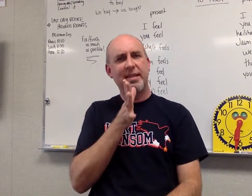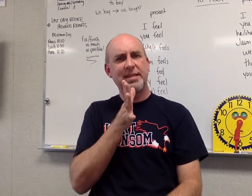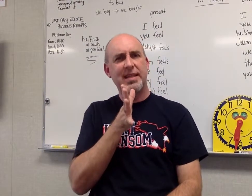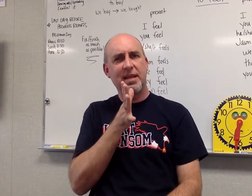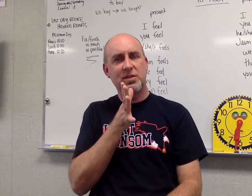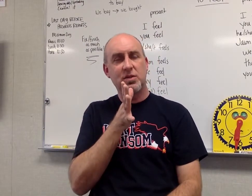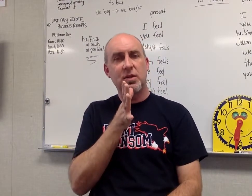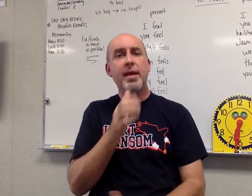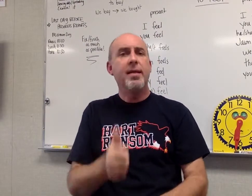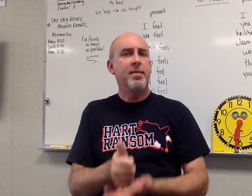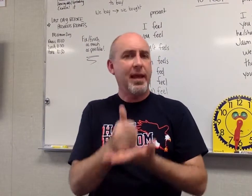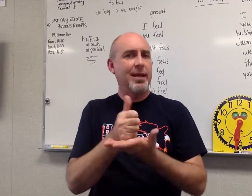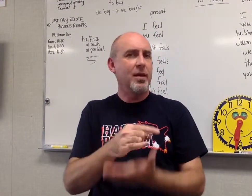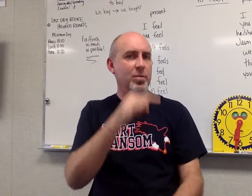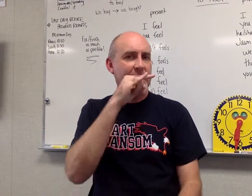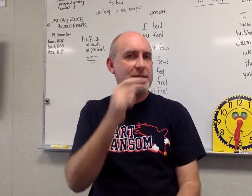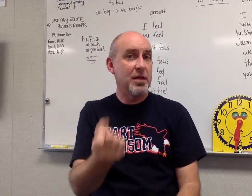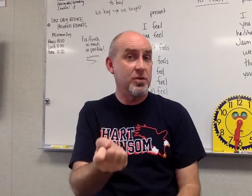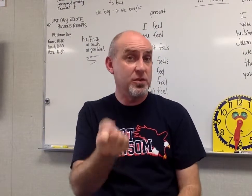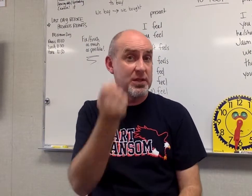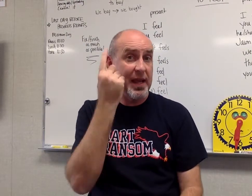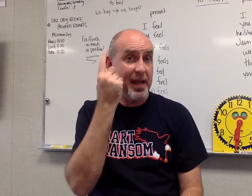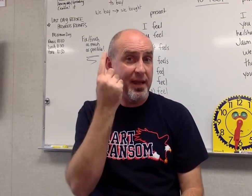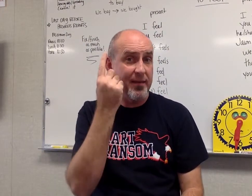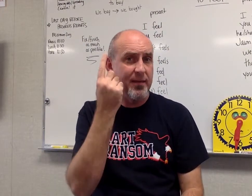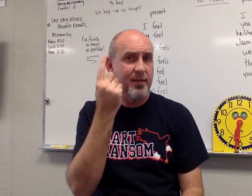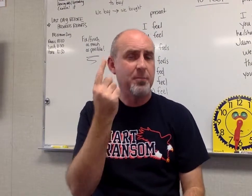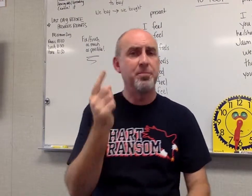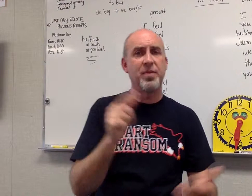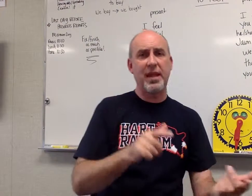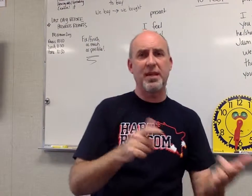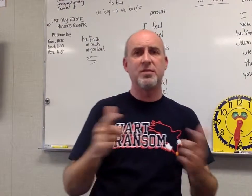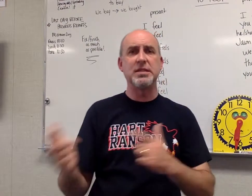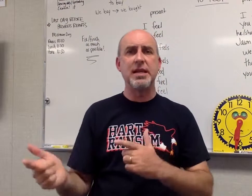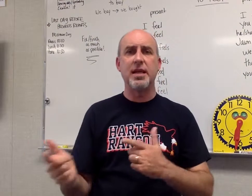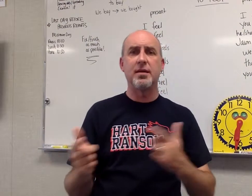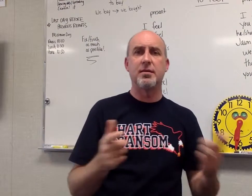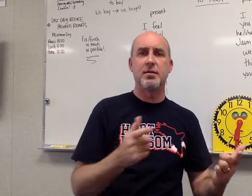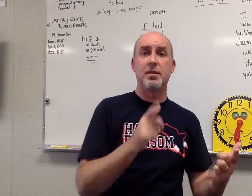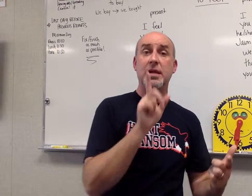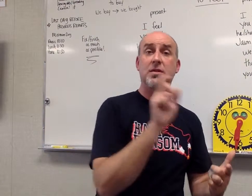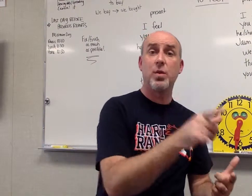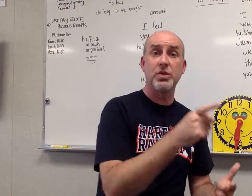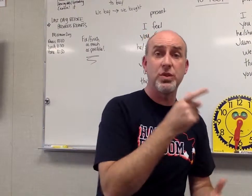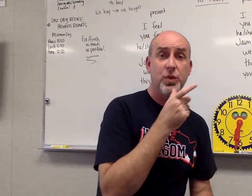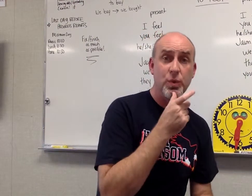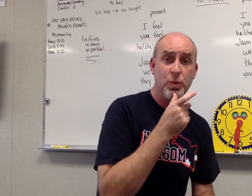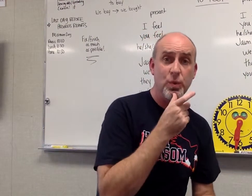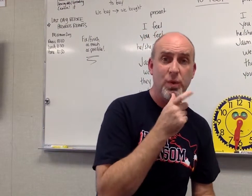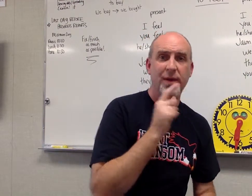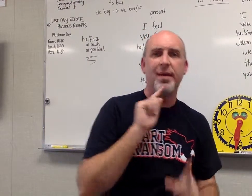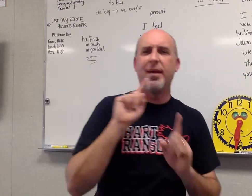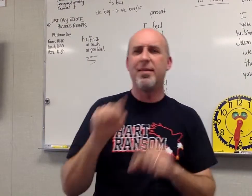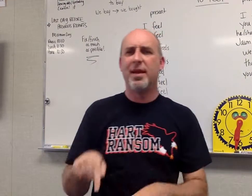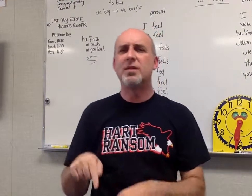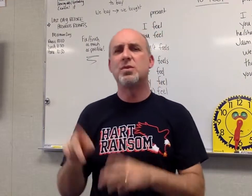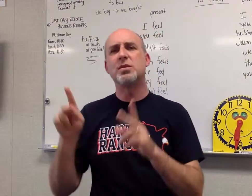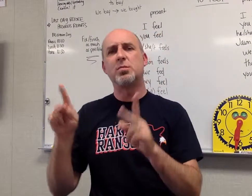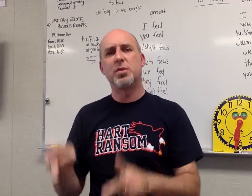that's the answer. That can help kids understand that give and take. They ask the question who, and the answer is a